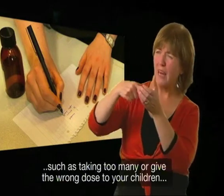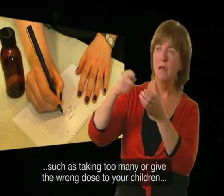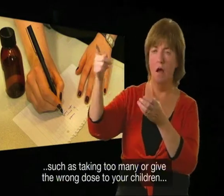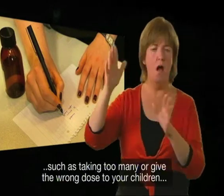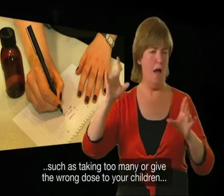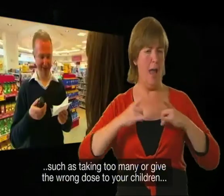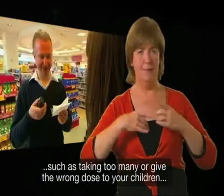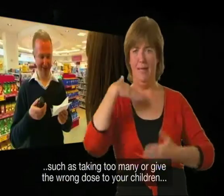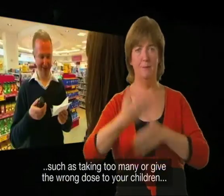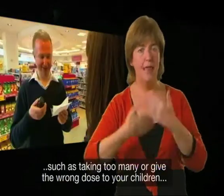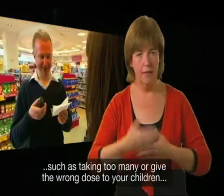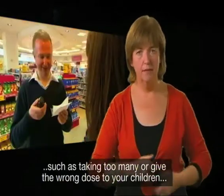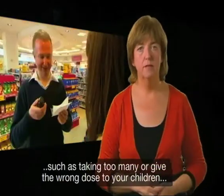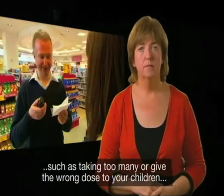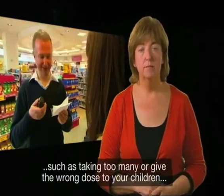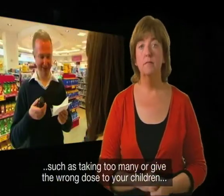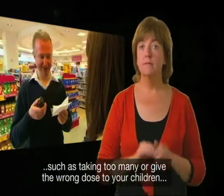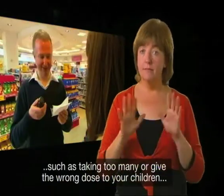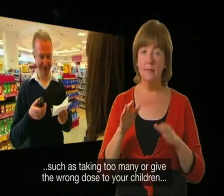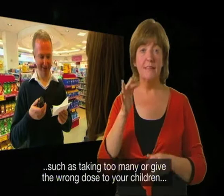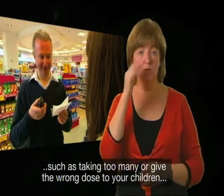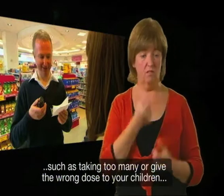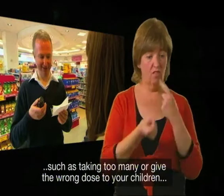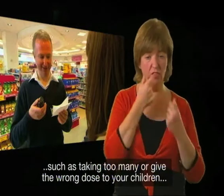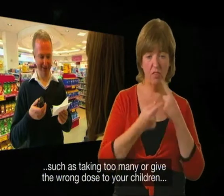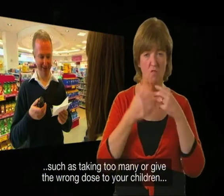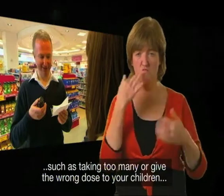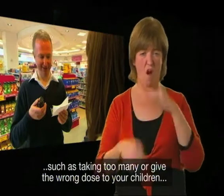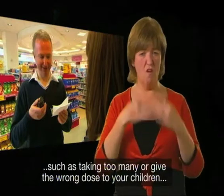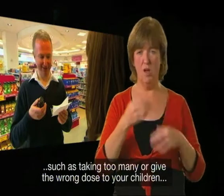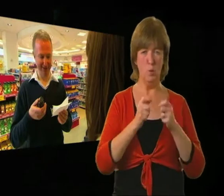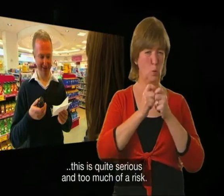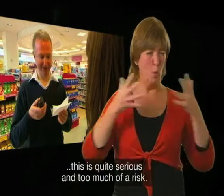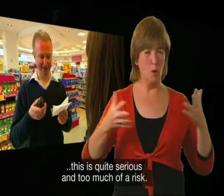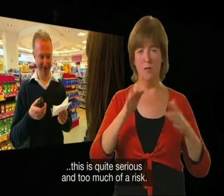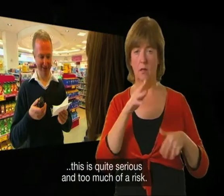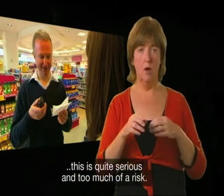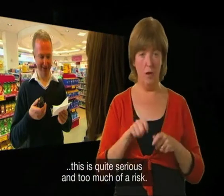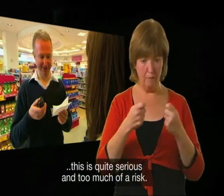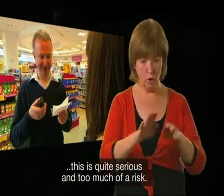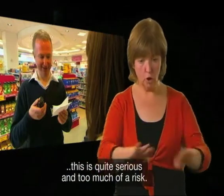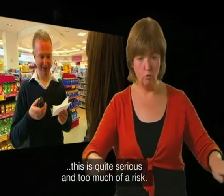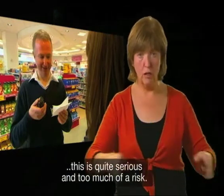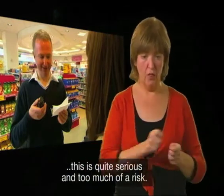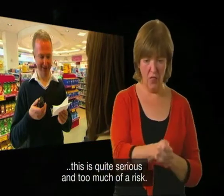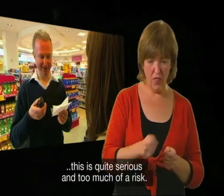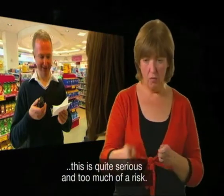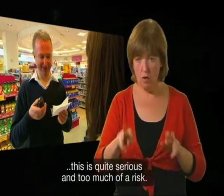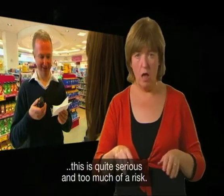such as taking too many, or give the wrong dose to your children, this is quite serious and too much of a risk.